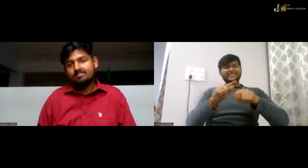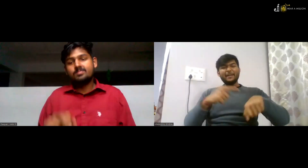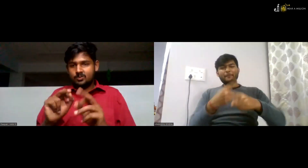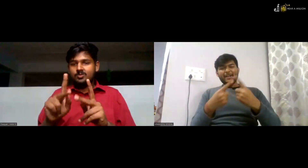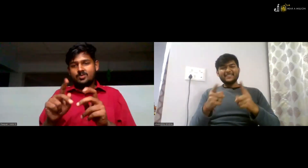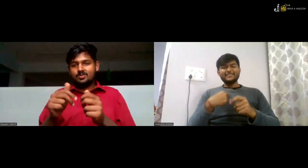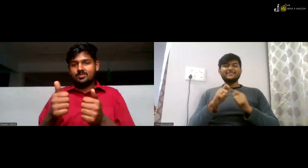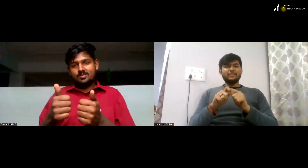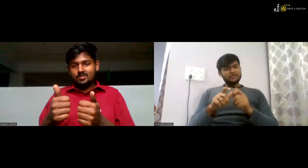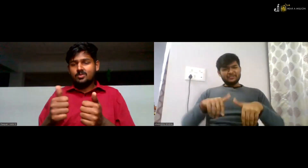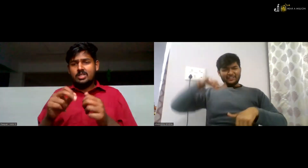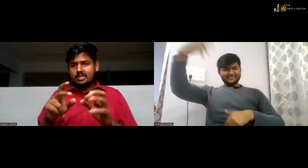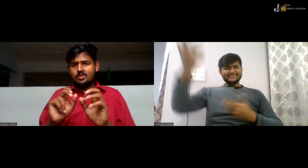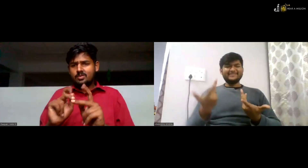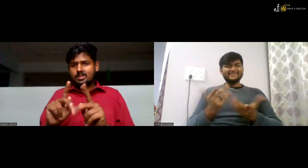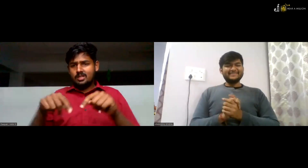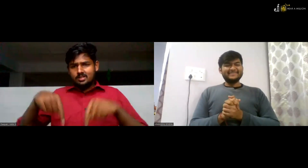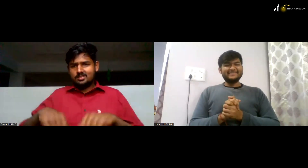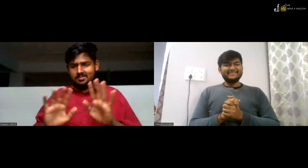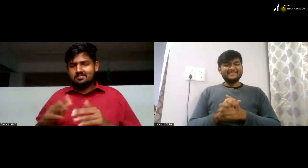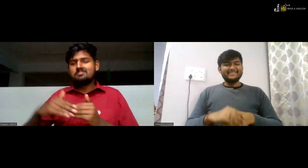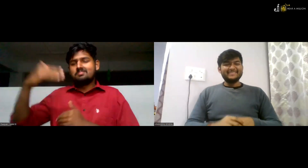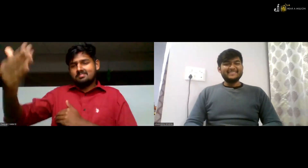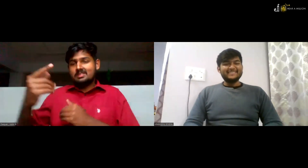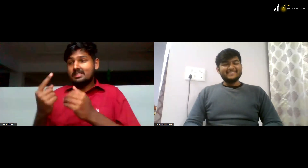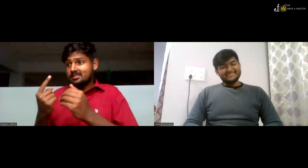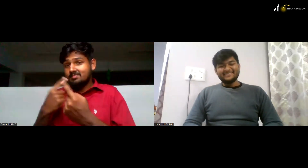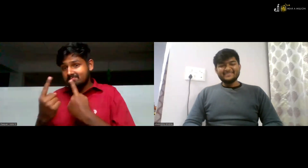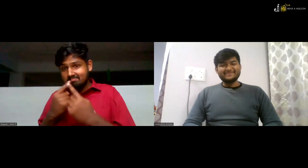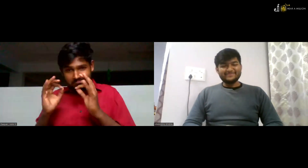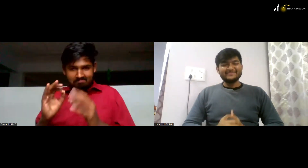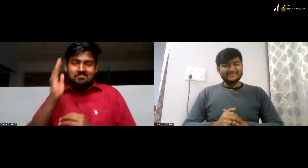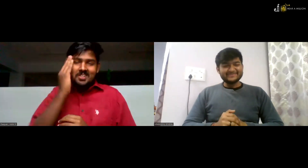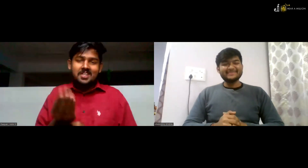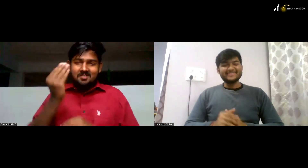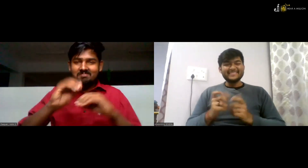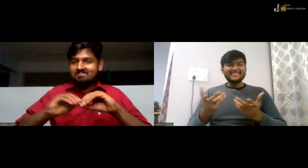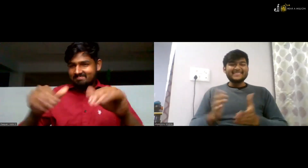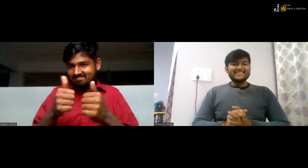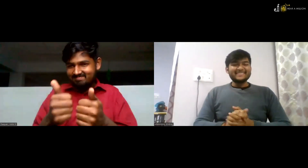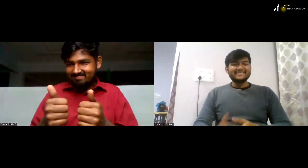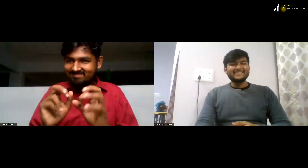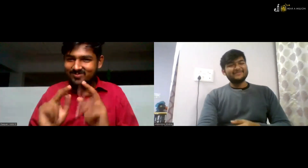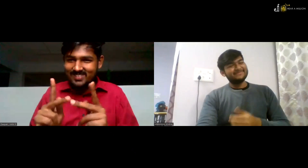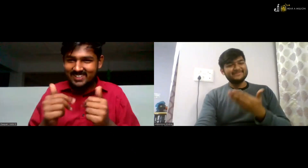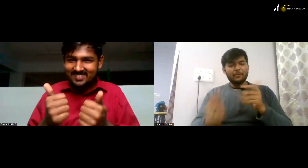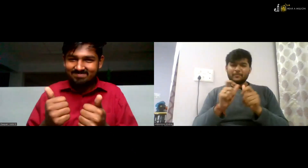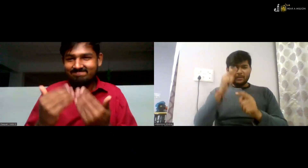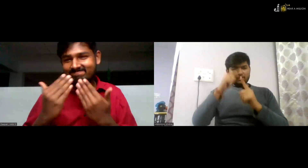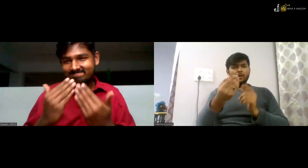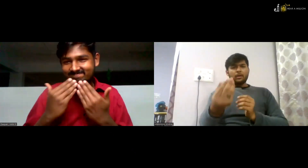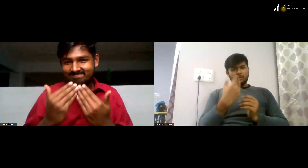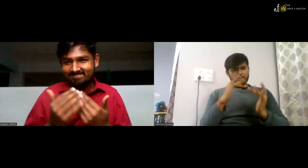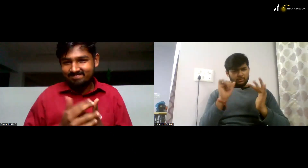that, and that's what I wanted to ask him. I know this is not the good time. No problem. Later on, you can ask him, and